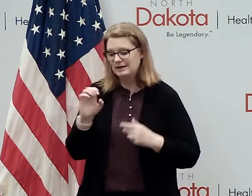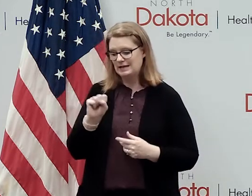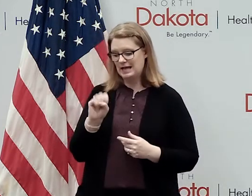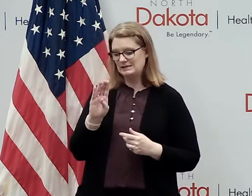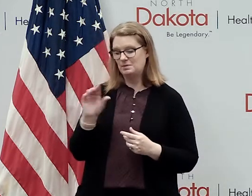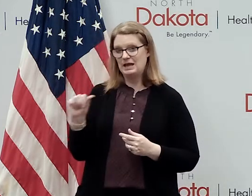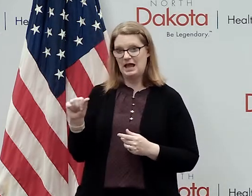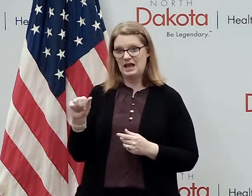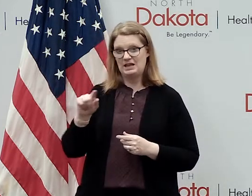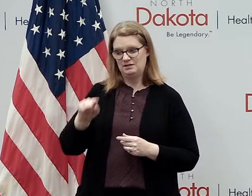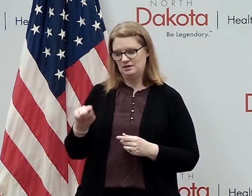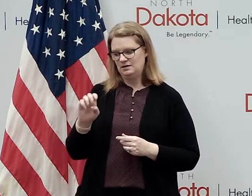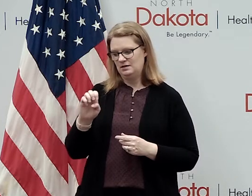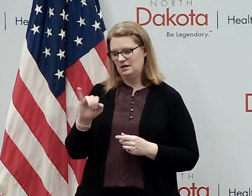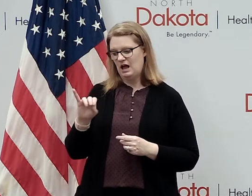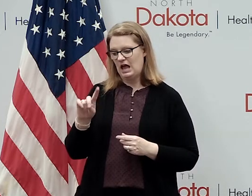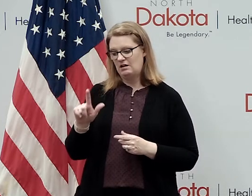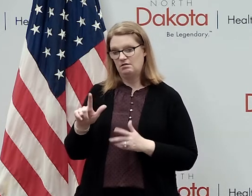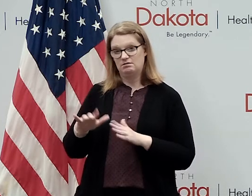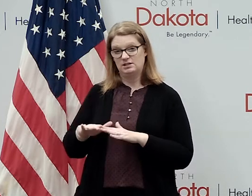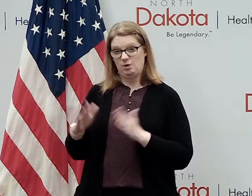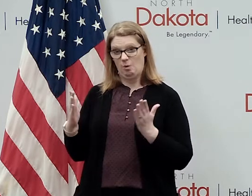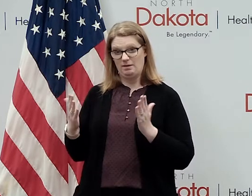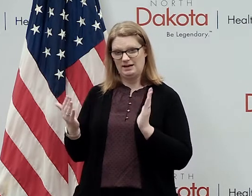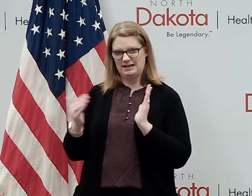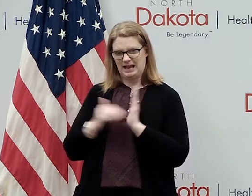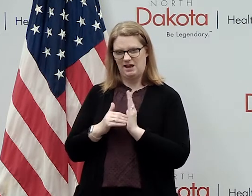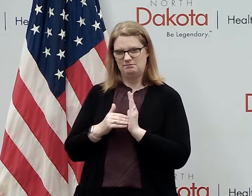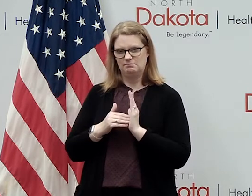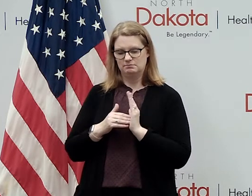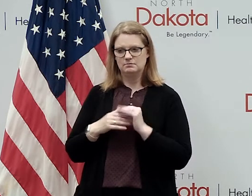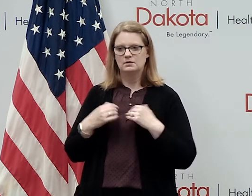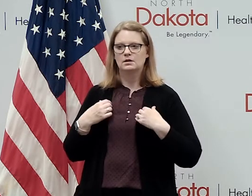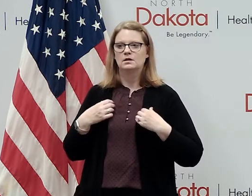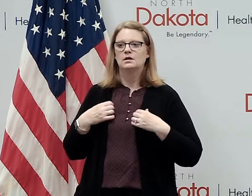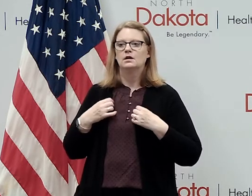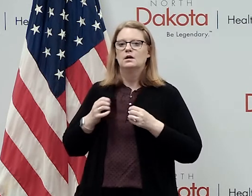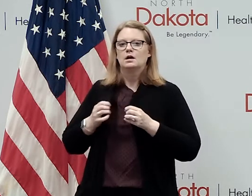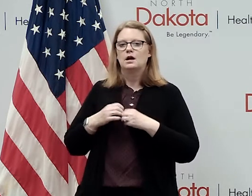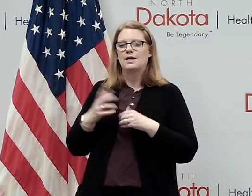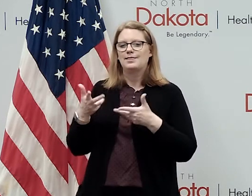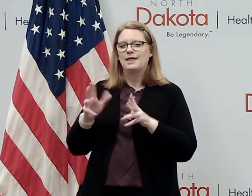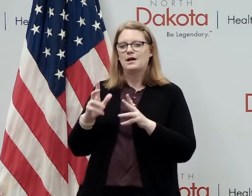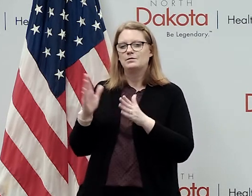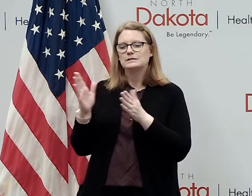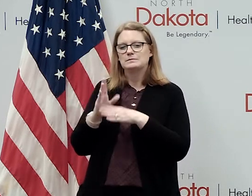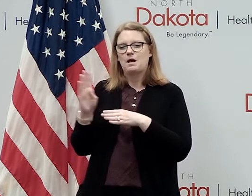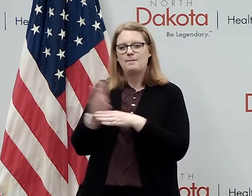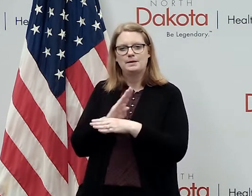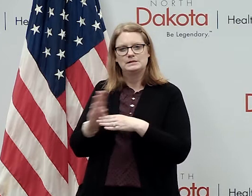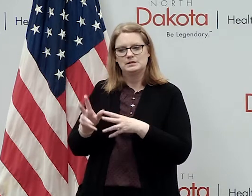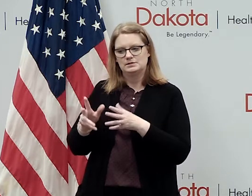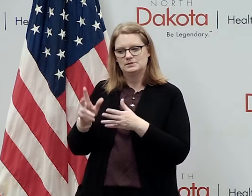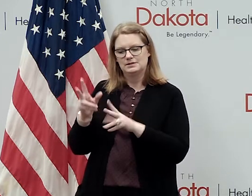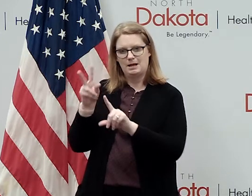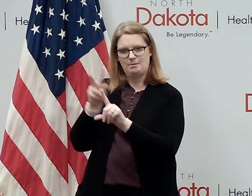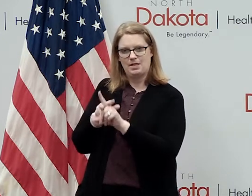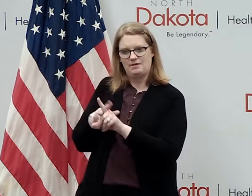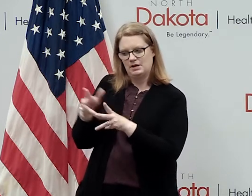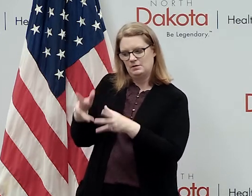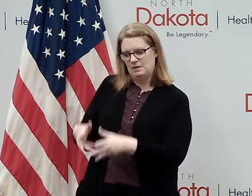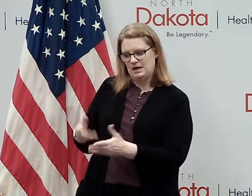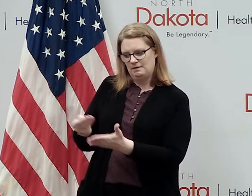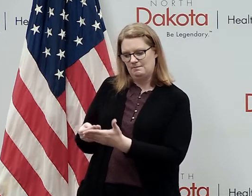SBA is reopening its EIDL portal to allow small businesses to apply for the remaining funds under